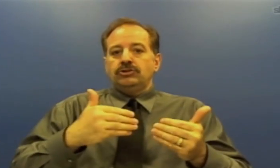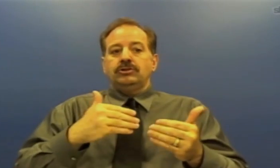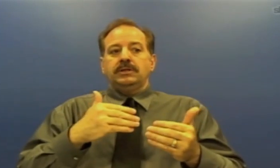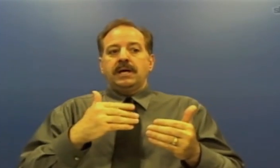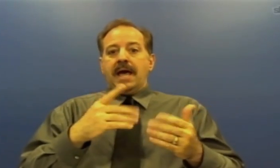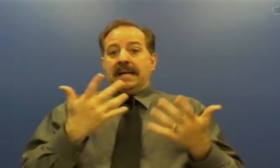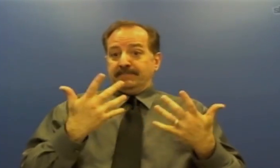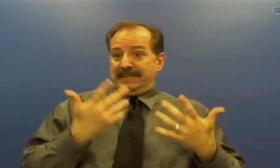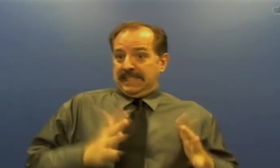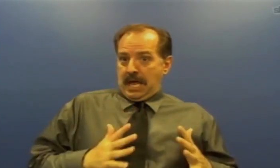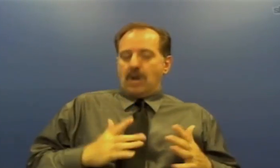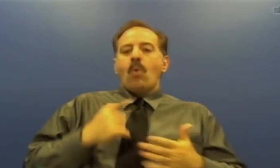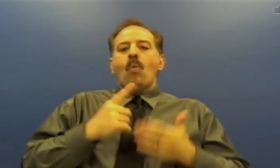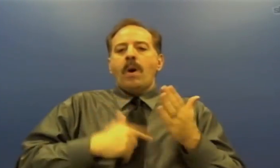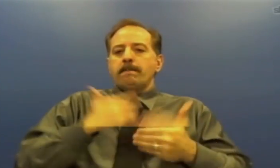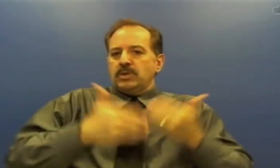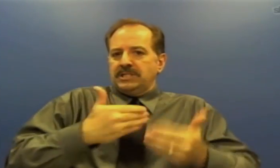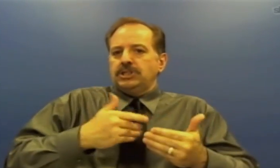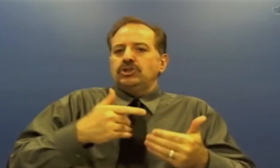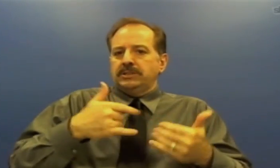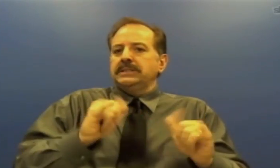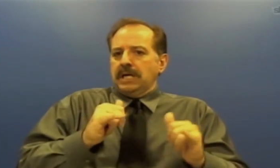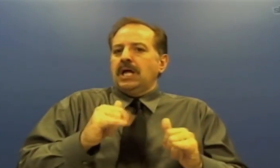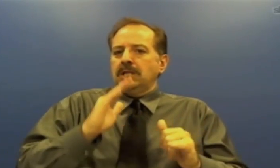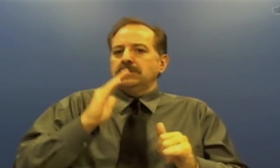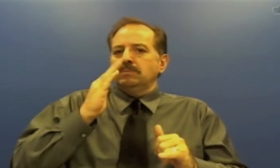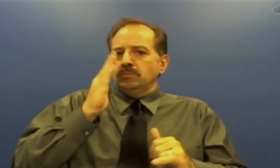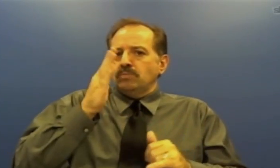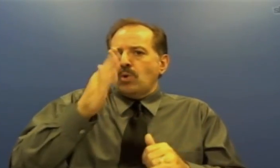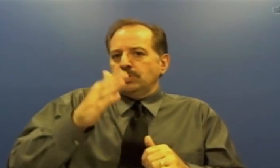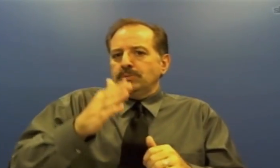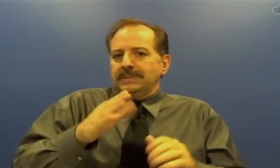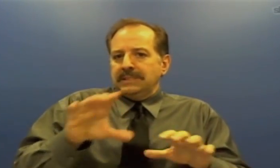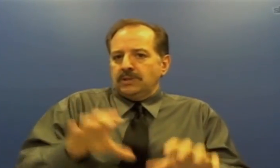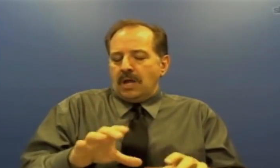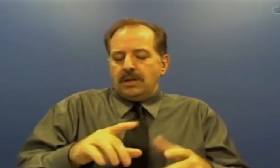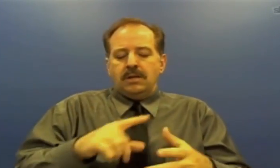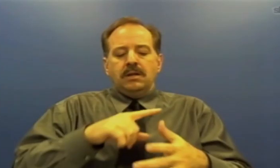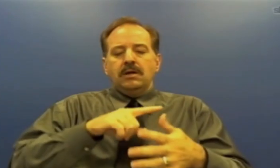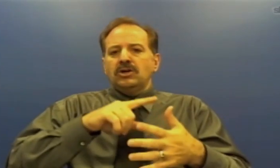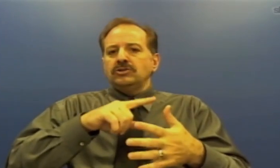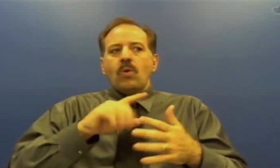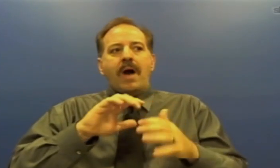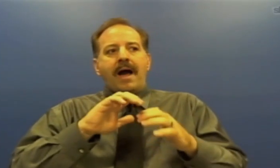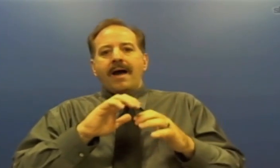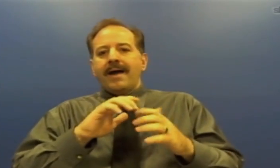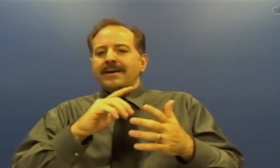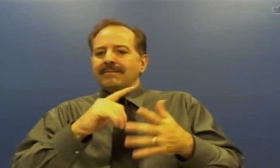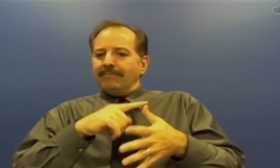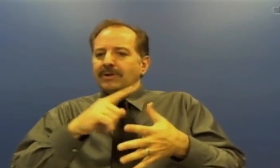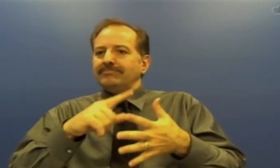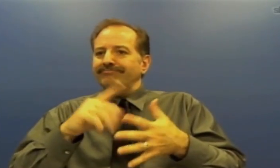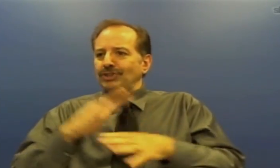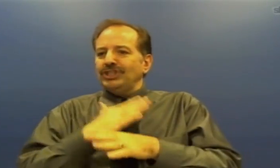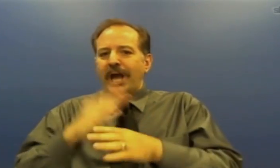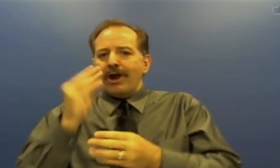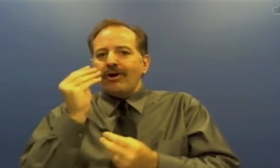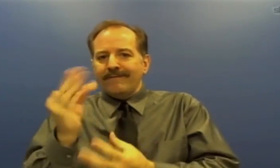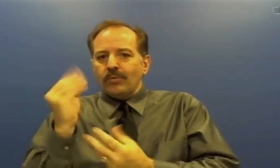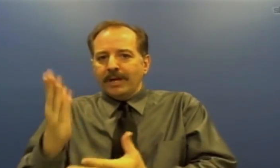every situation and what's happened, what procedures have been done during that shift, or what is foreseen to be done in the upcoming shift.